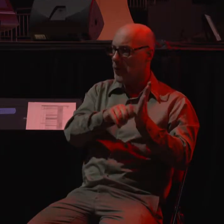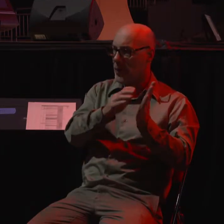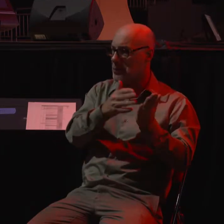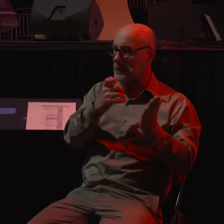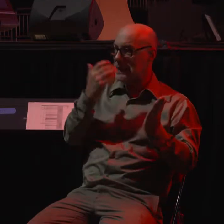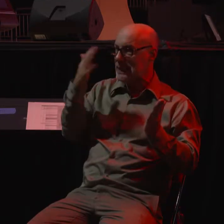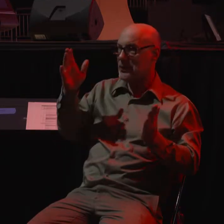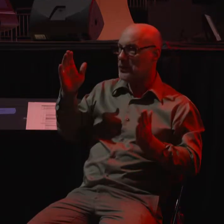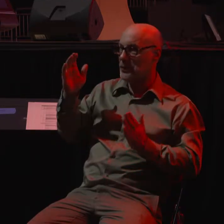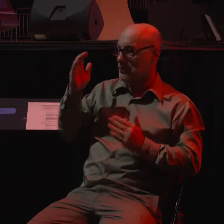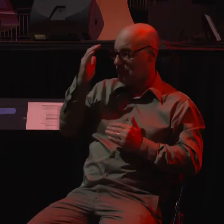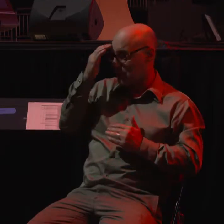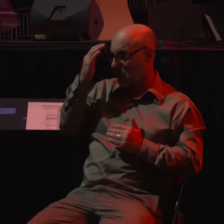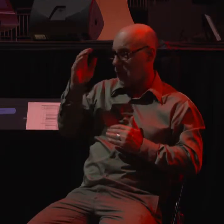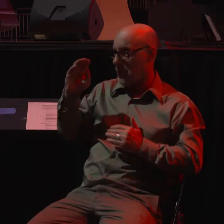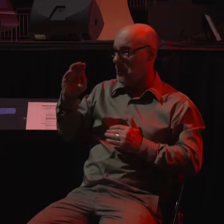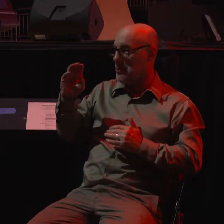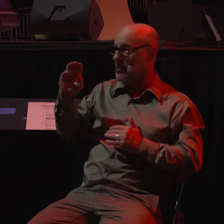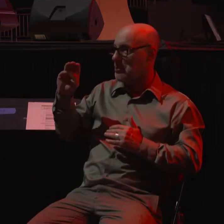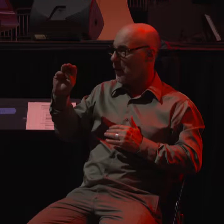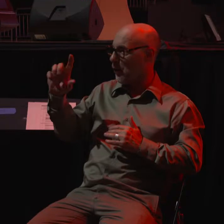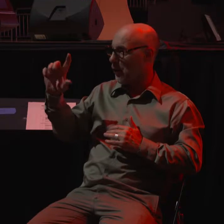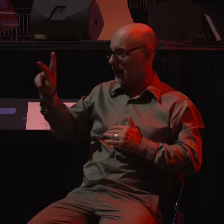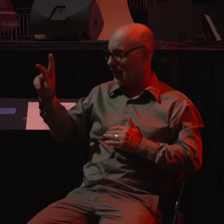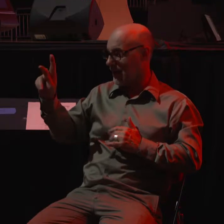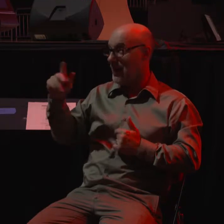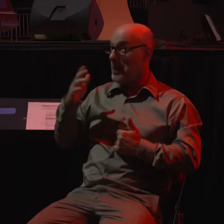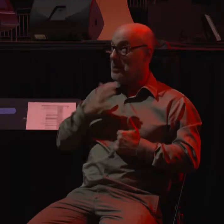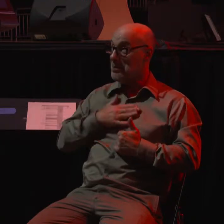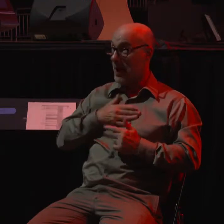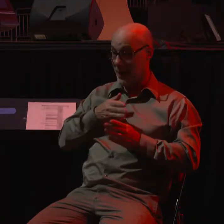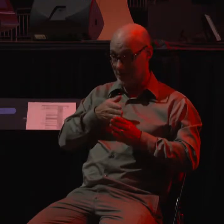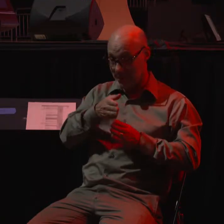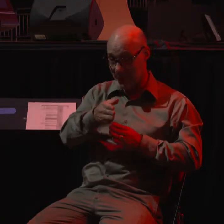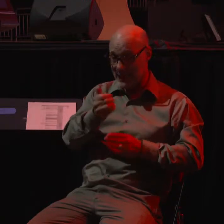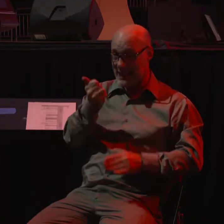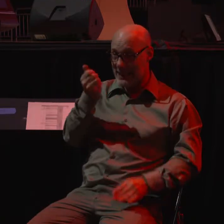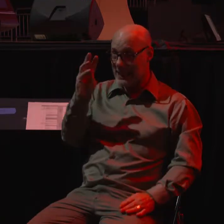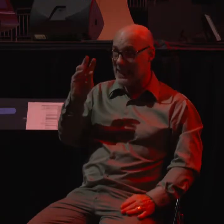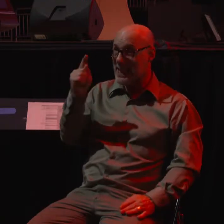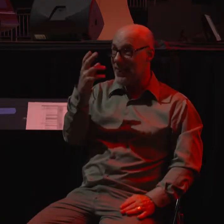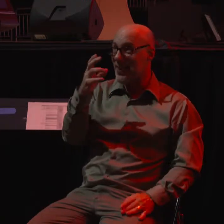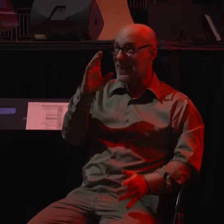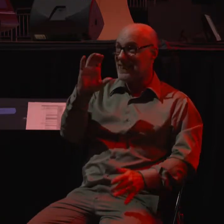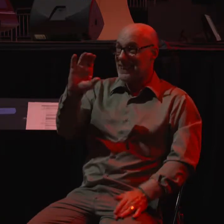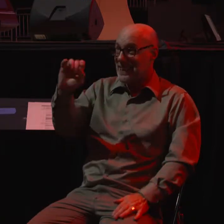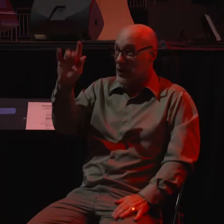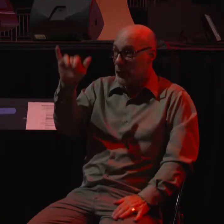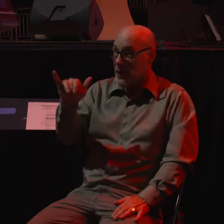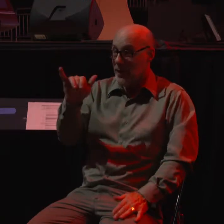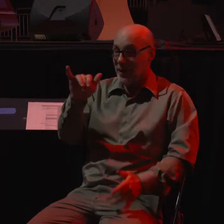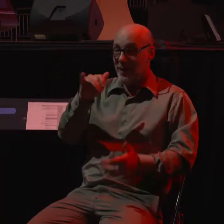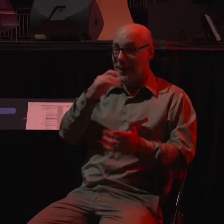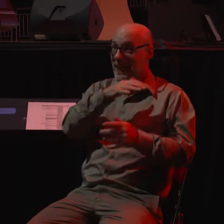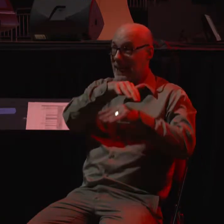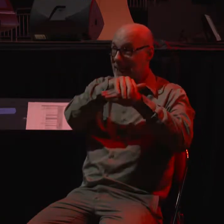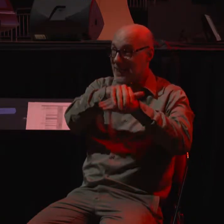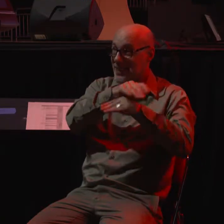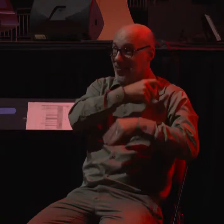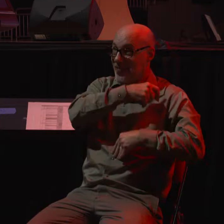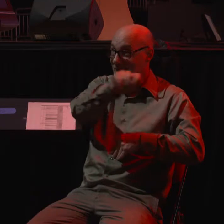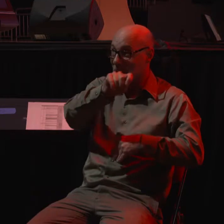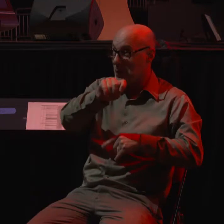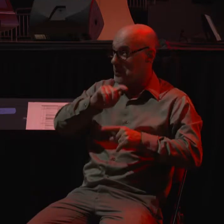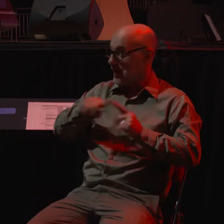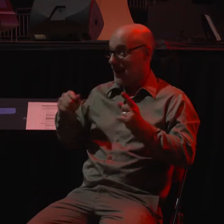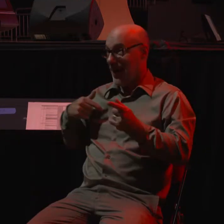my expertise is in 16th, 17th century church history in England. Having said that... Well, he's at least named after Martin